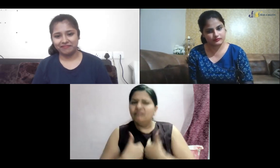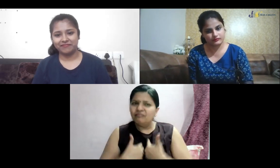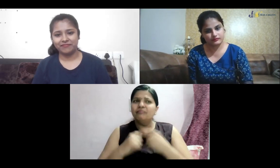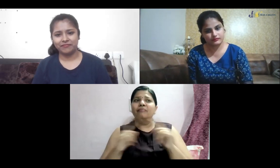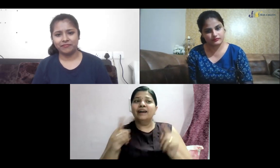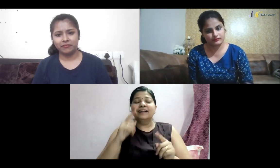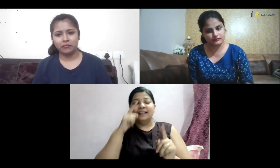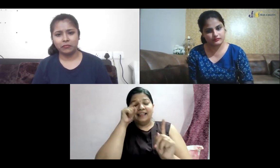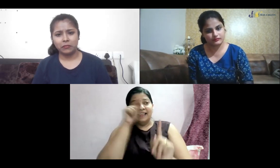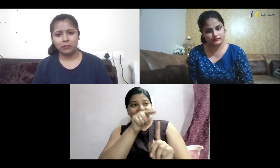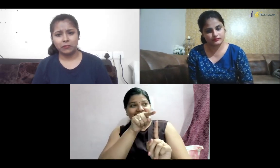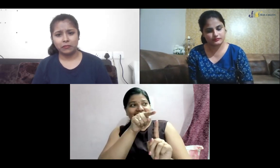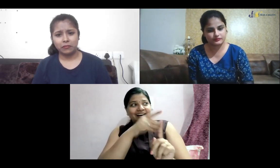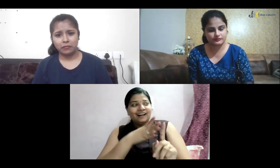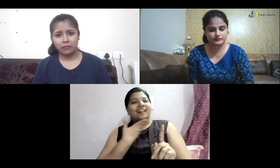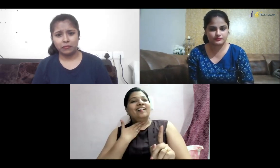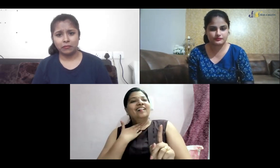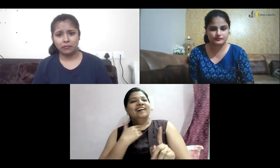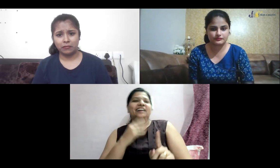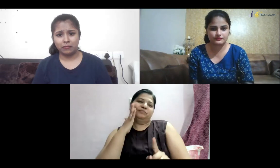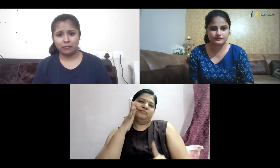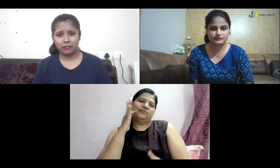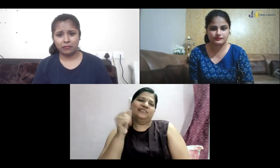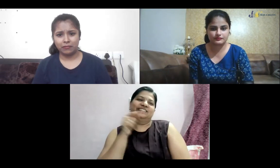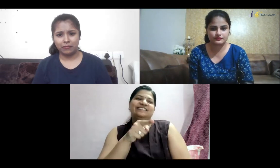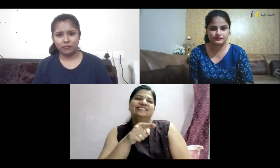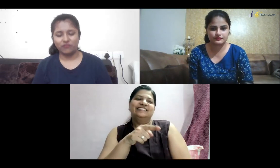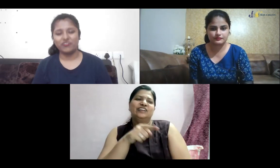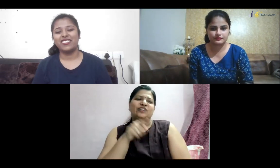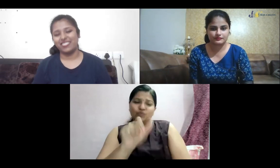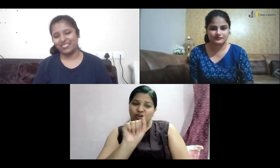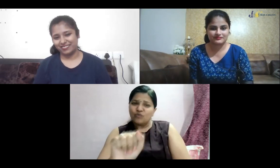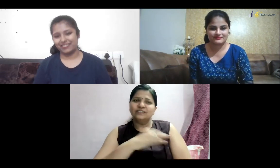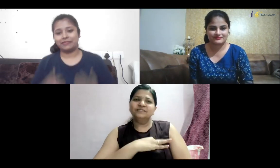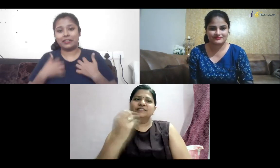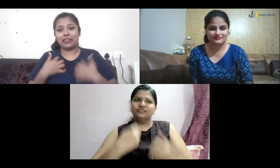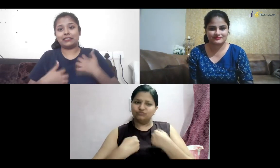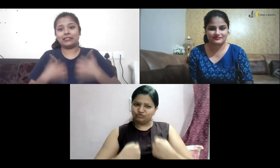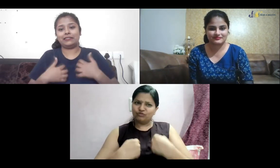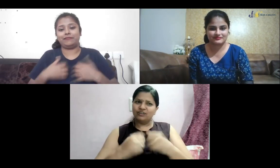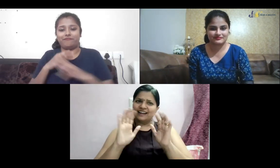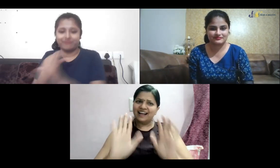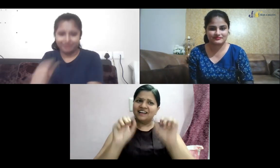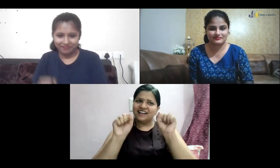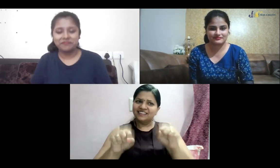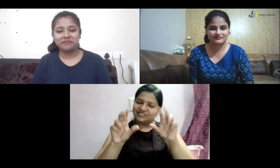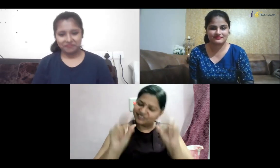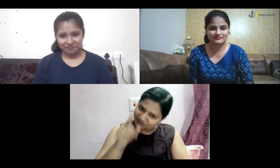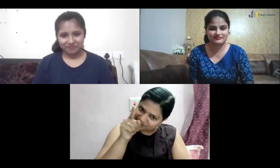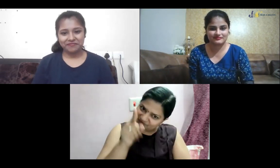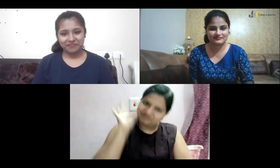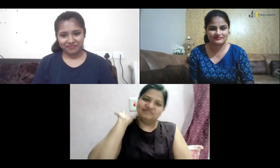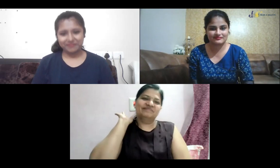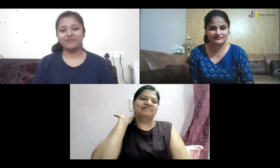they would not like to come school. Might be they feel tired when they are menstruating, but if the teacher is